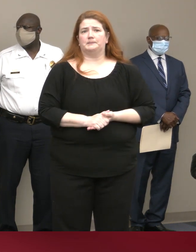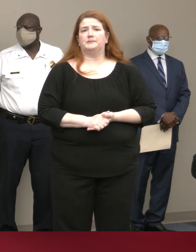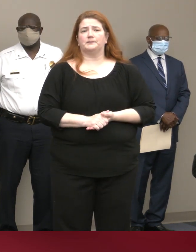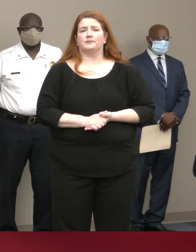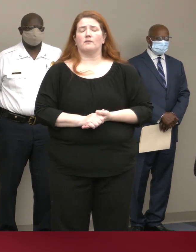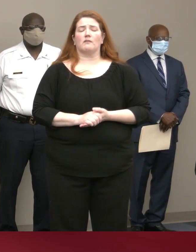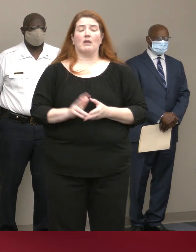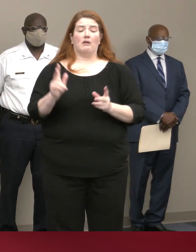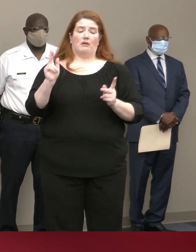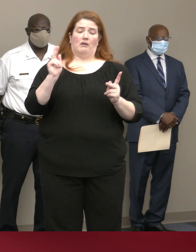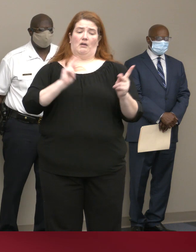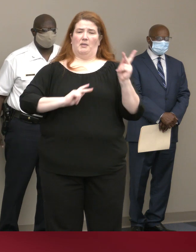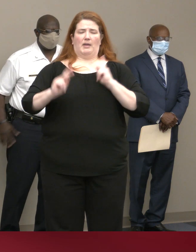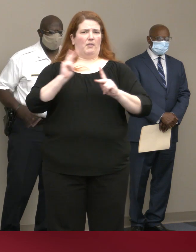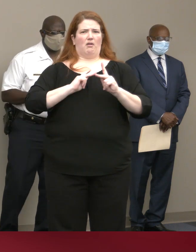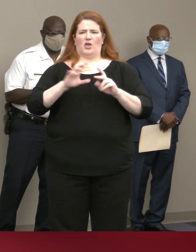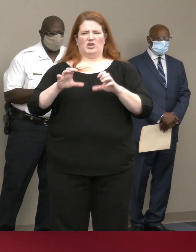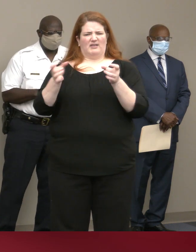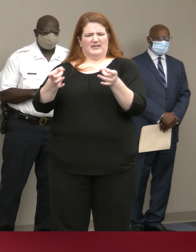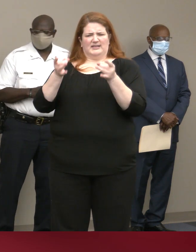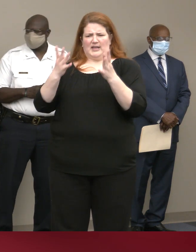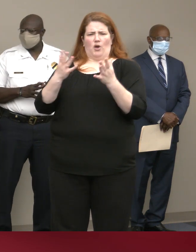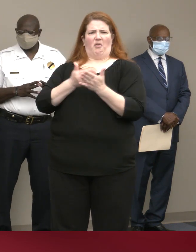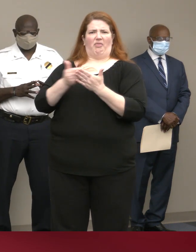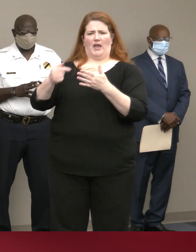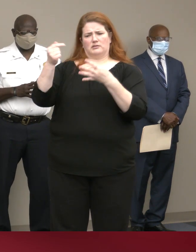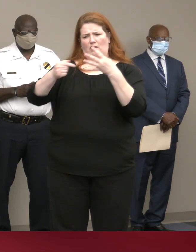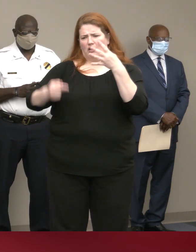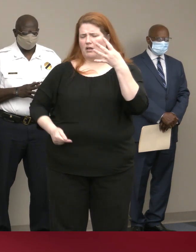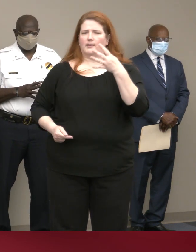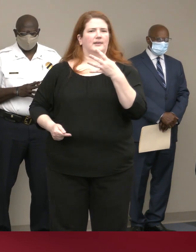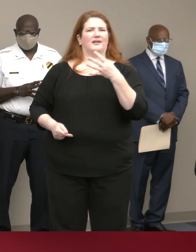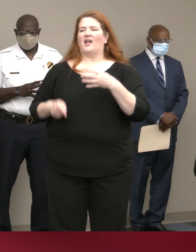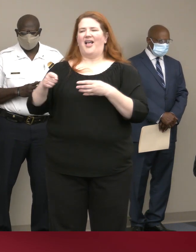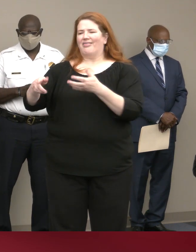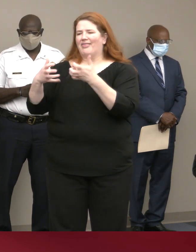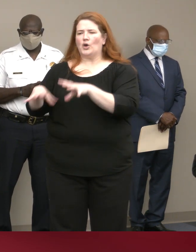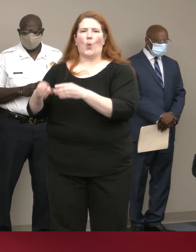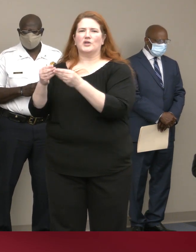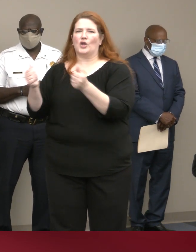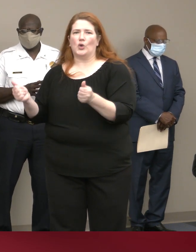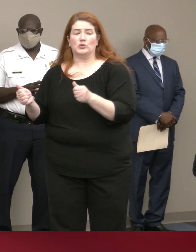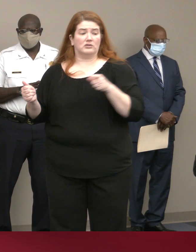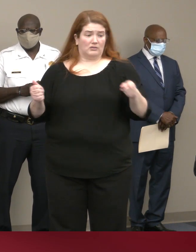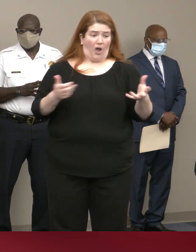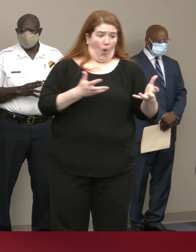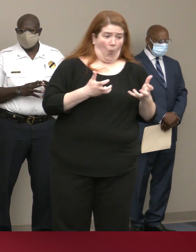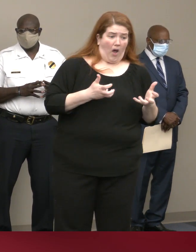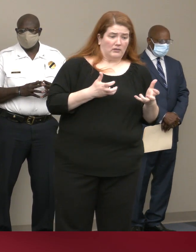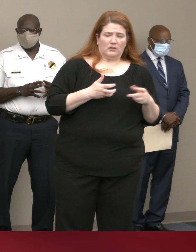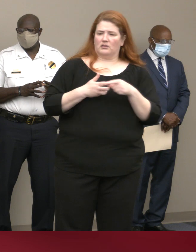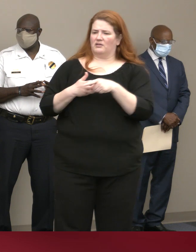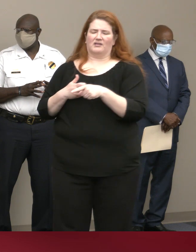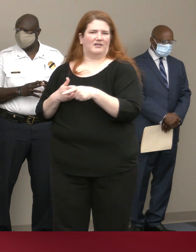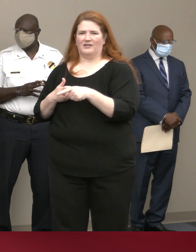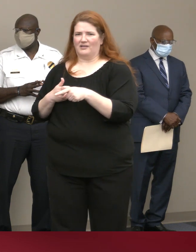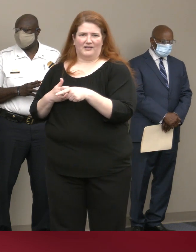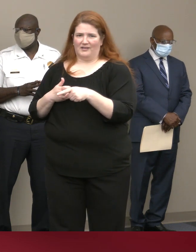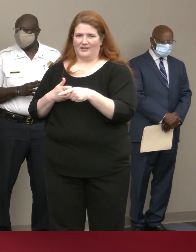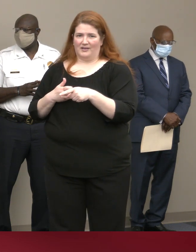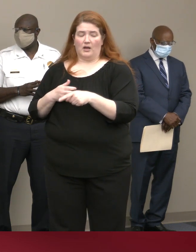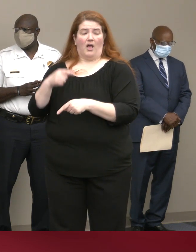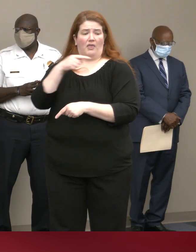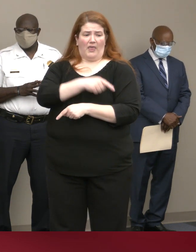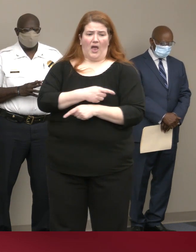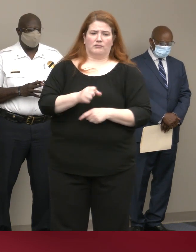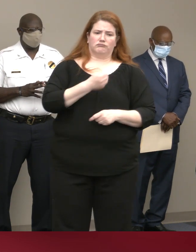These people who committed the heinous acts are not interested in finding solutions to the intractable racism that is at the